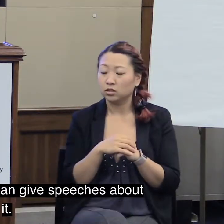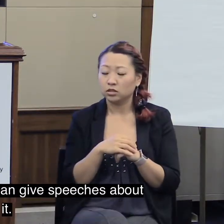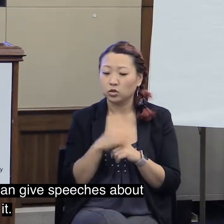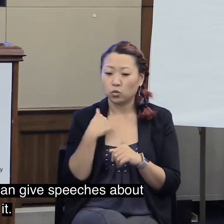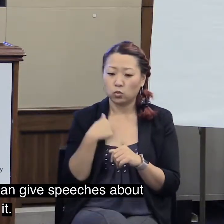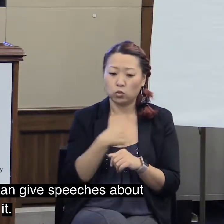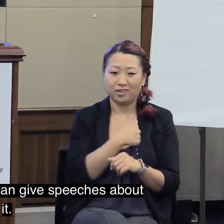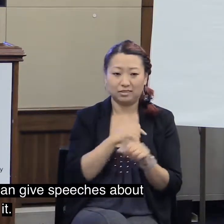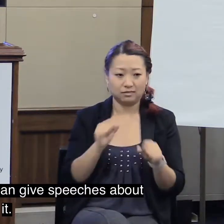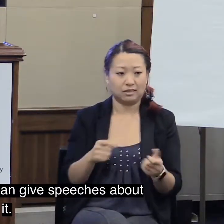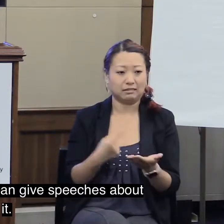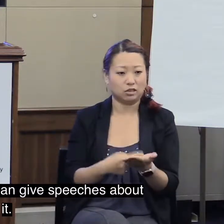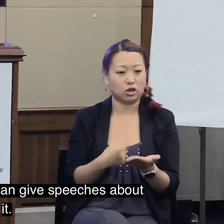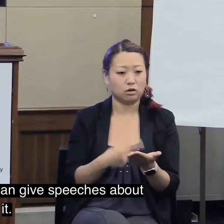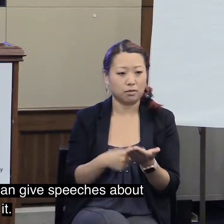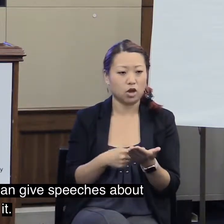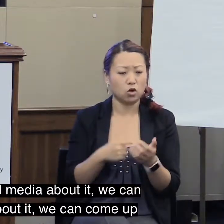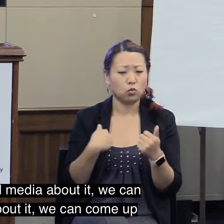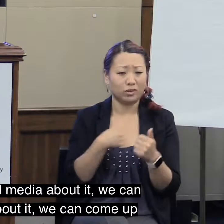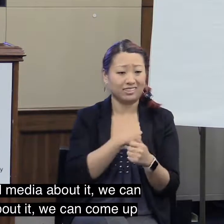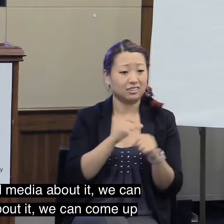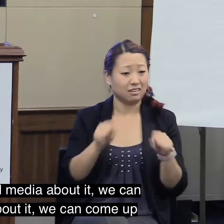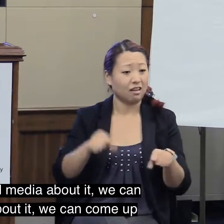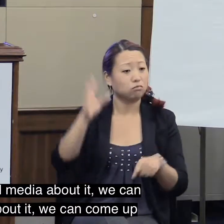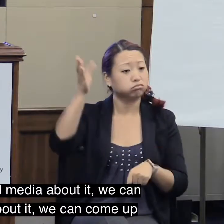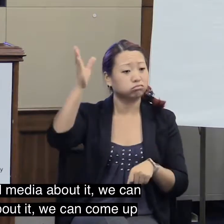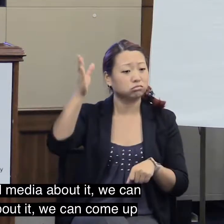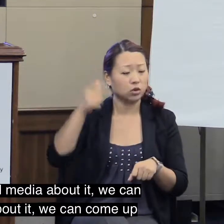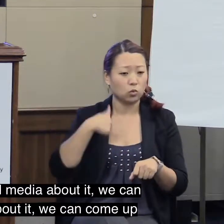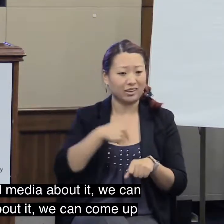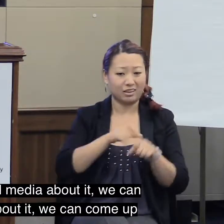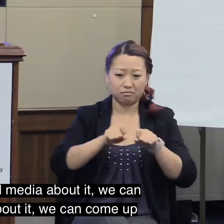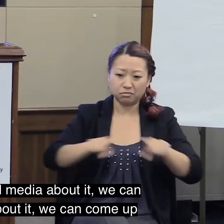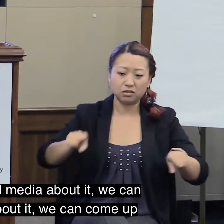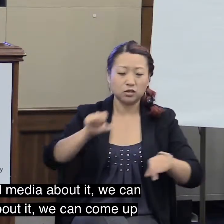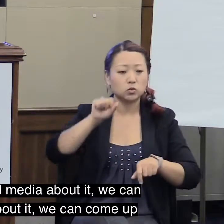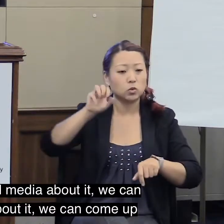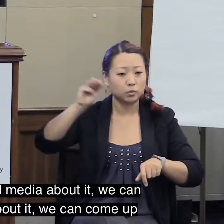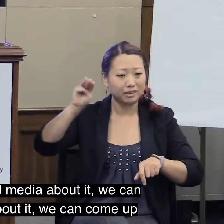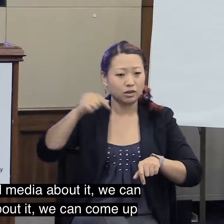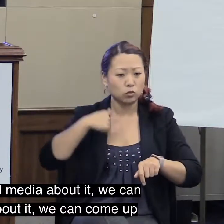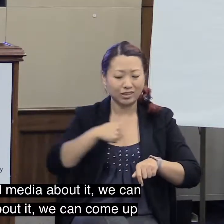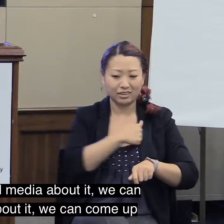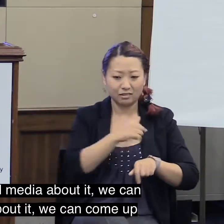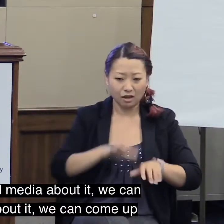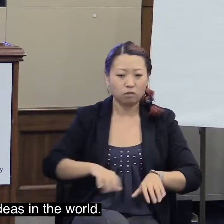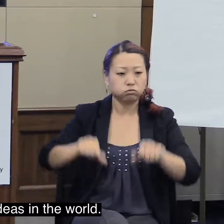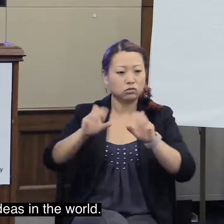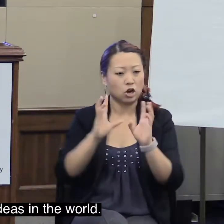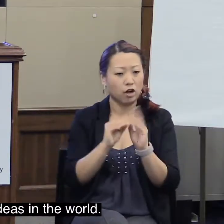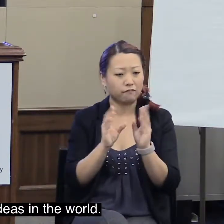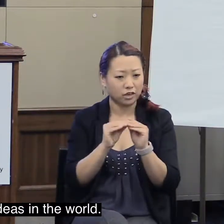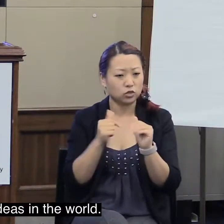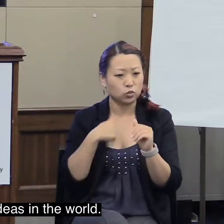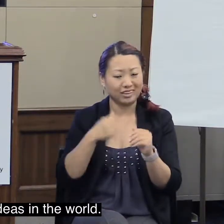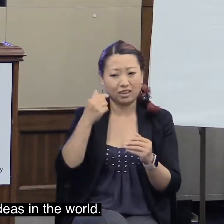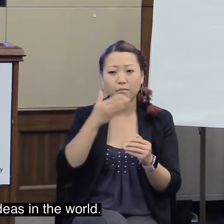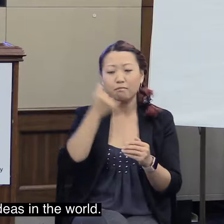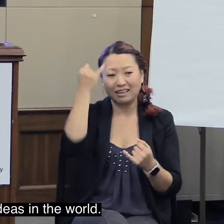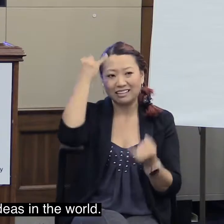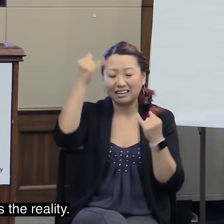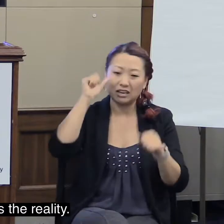we can talk about it, we can give speeches about it, we can put out social media about it, we can have conferences about it, we can come up with the best ideas in the